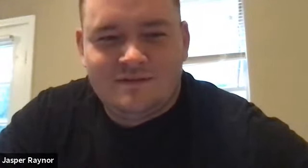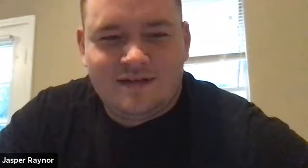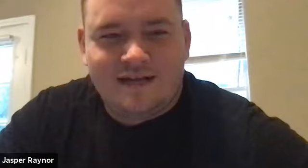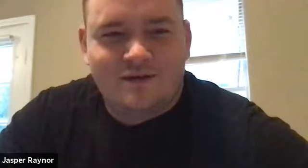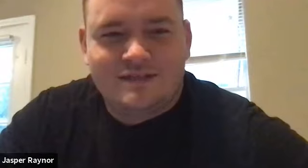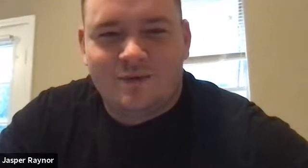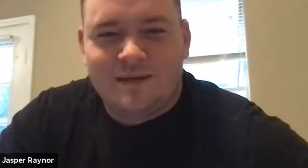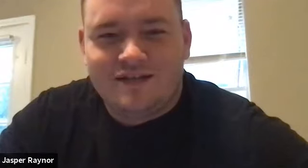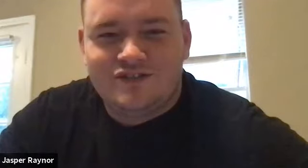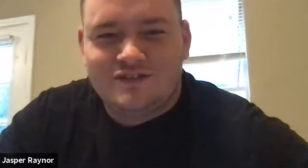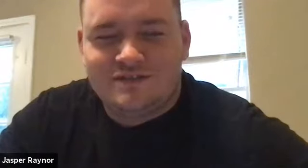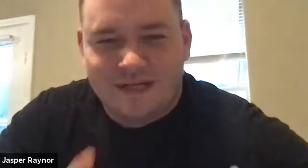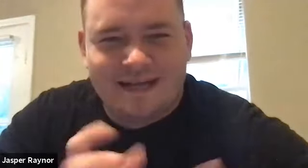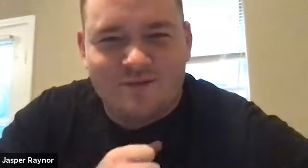I can only see one page. Did we get everybody?